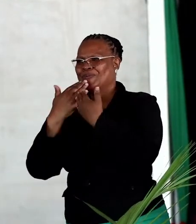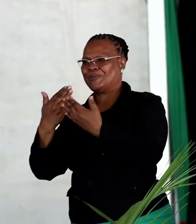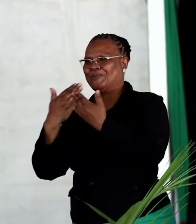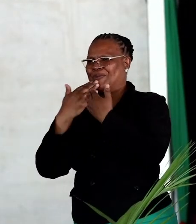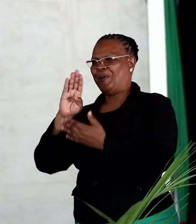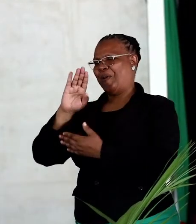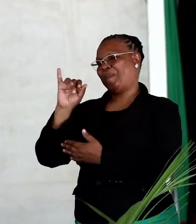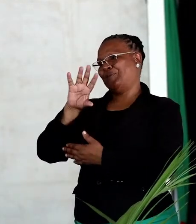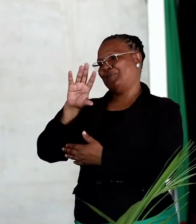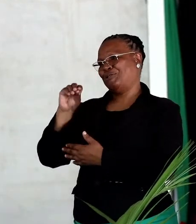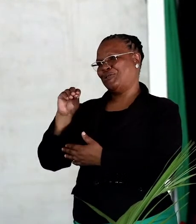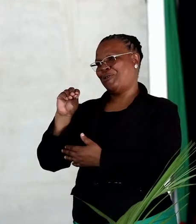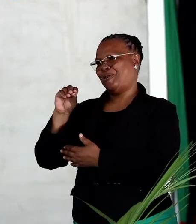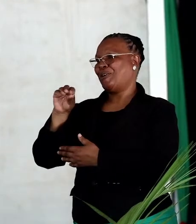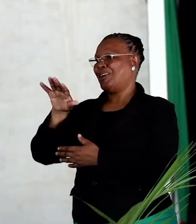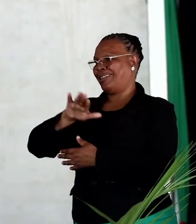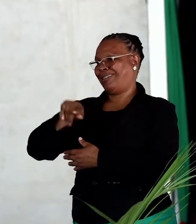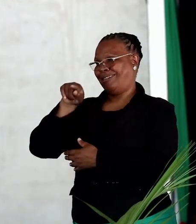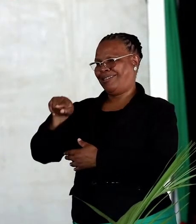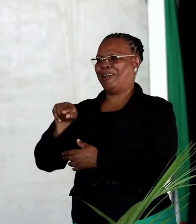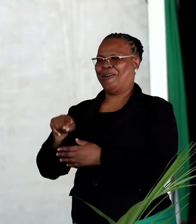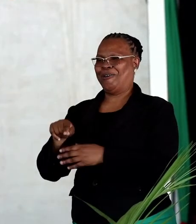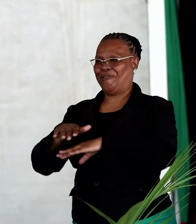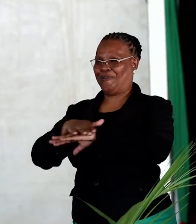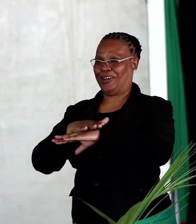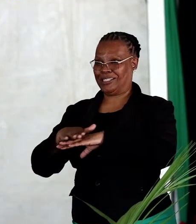Sizawubizile umanyano seyikufutshane.